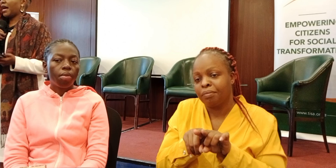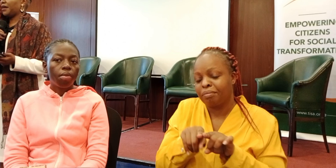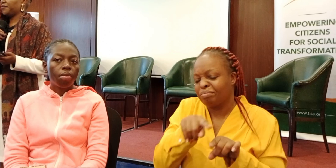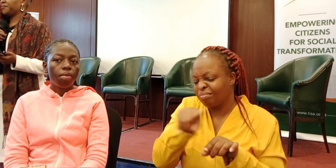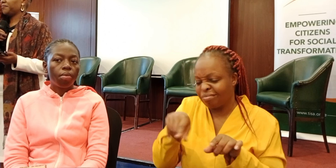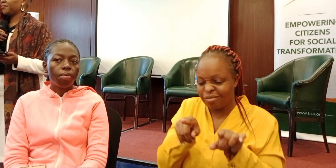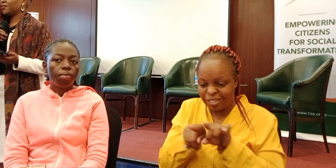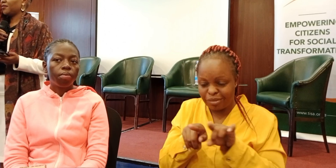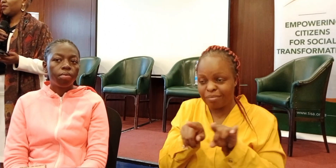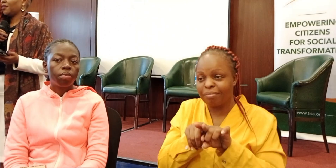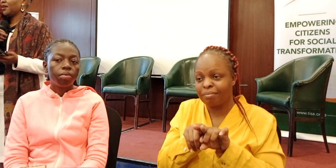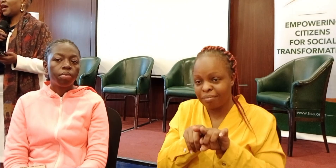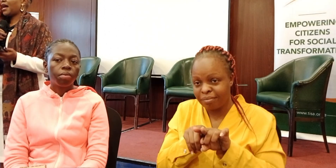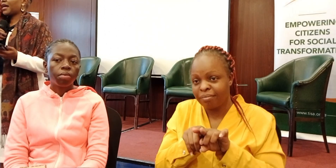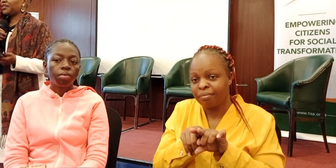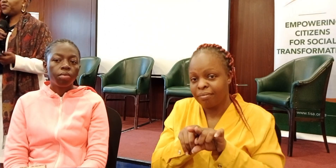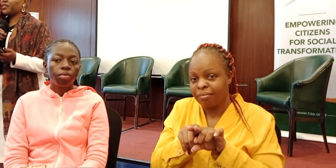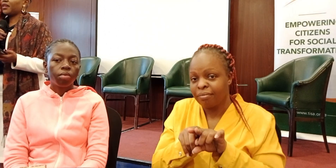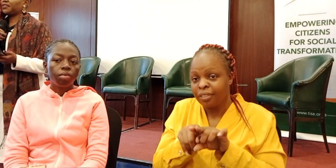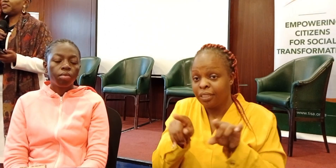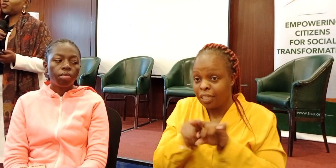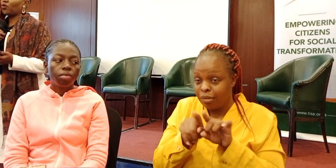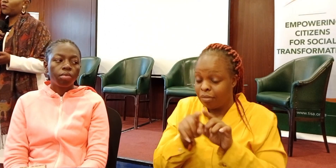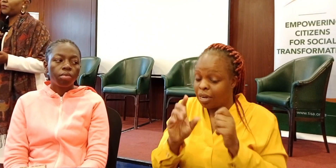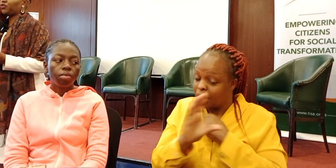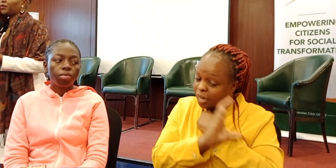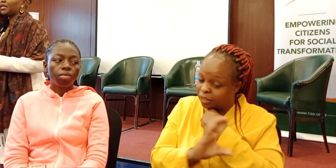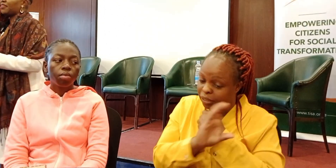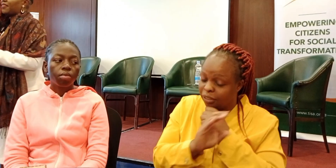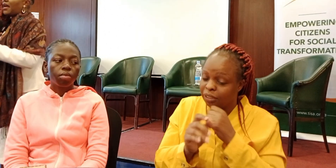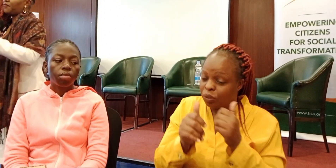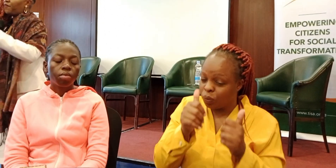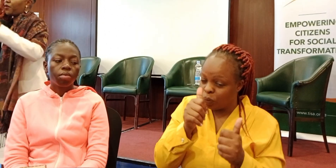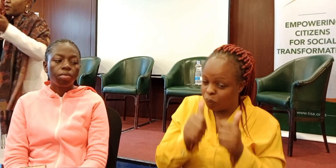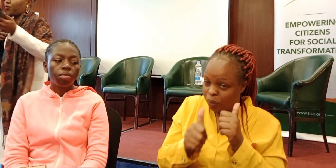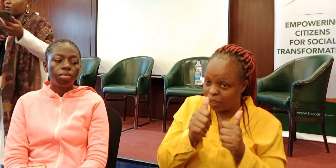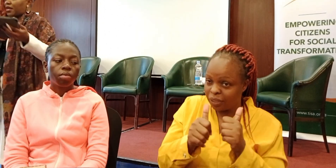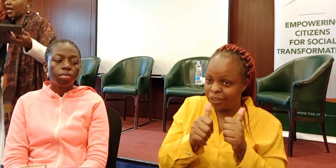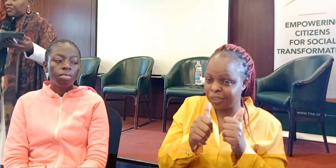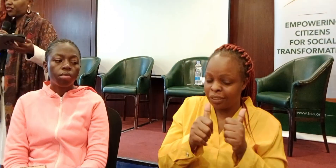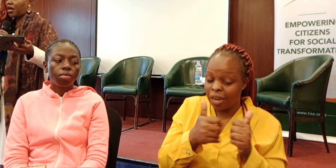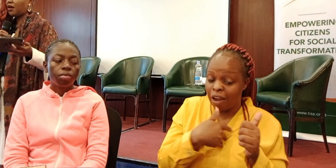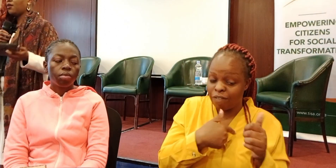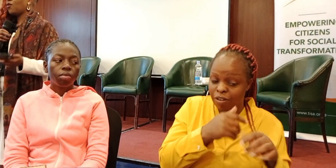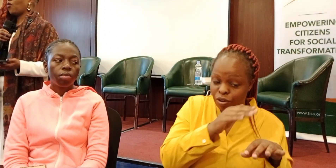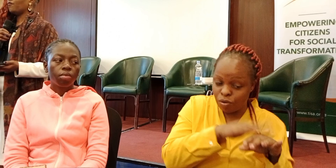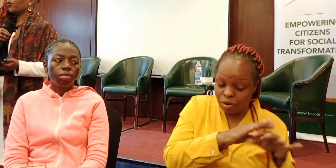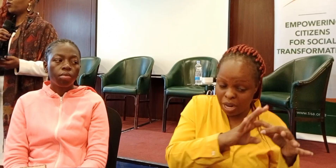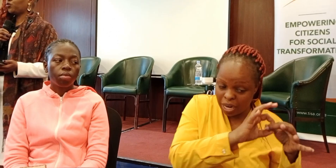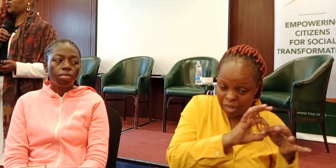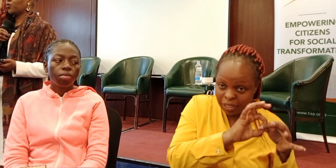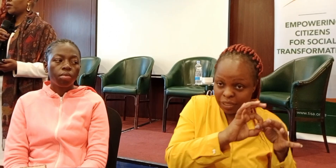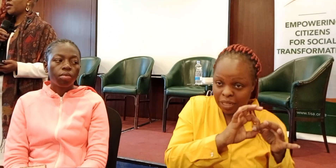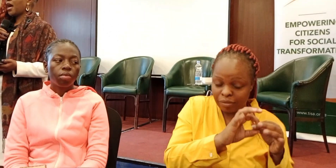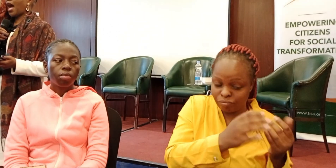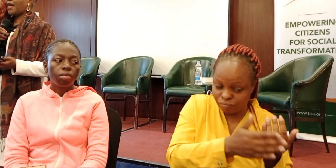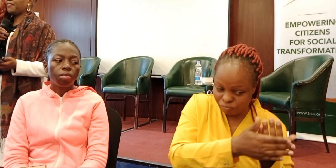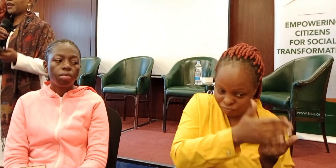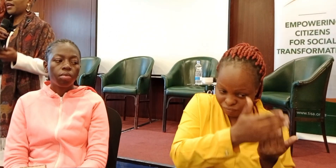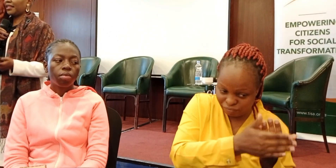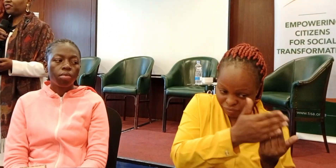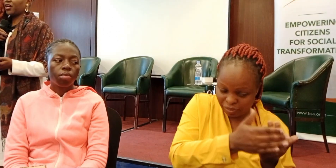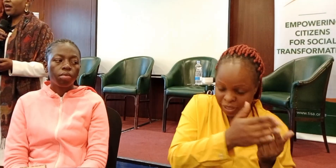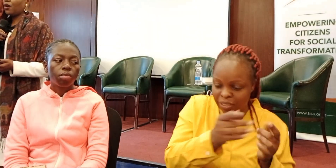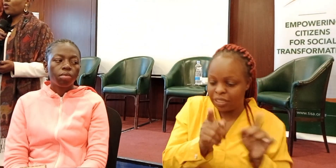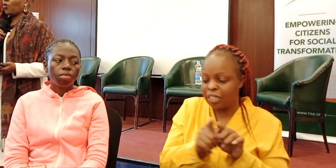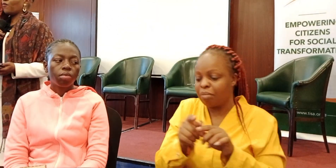who we are. A country that is torn between that very good culture of Utu and